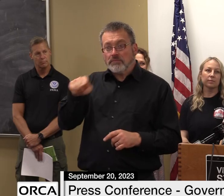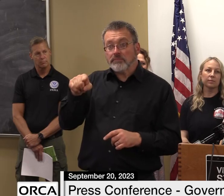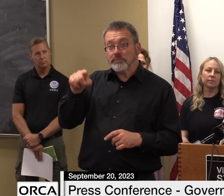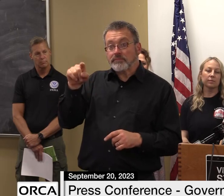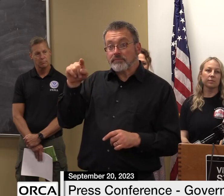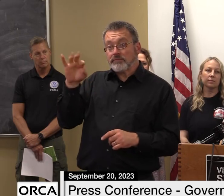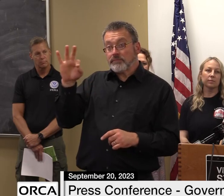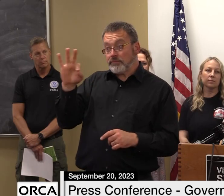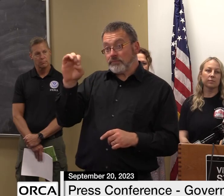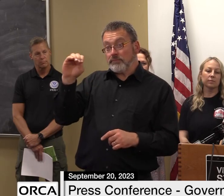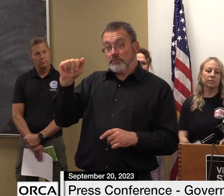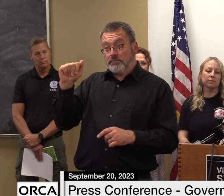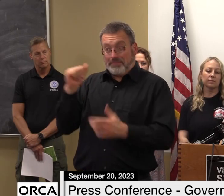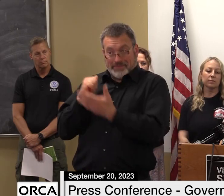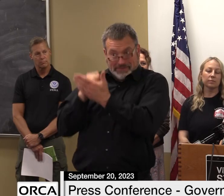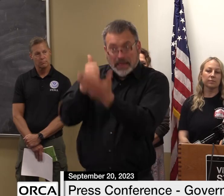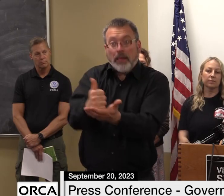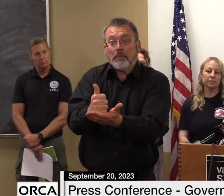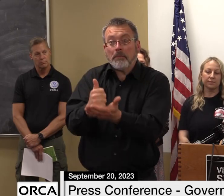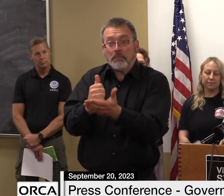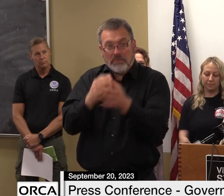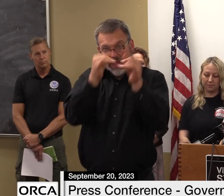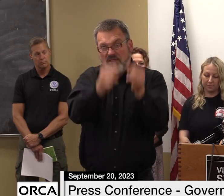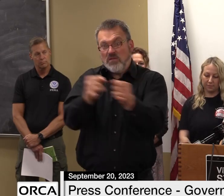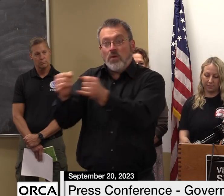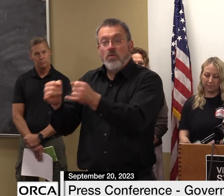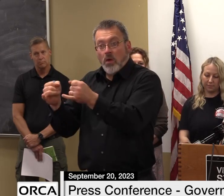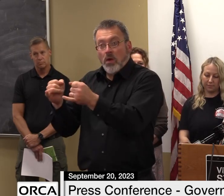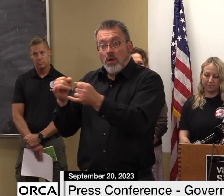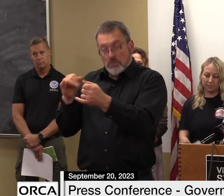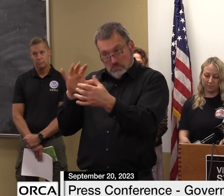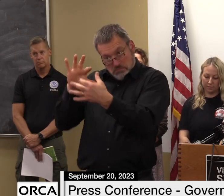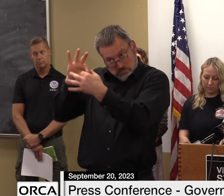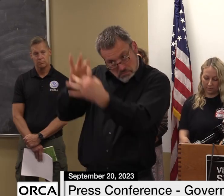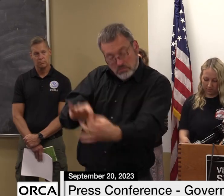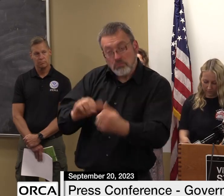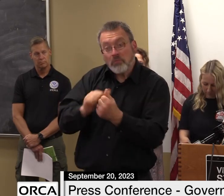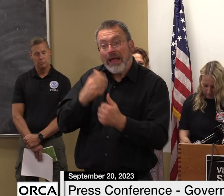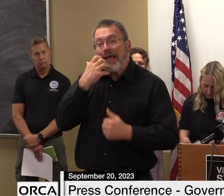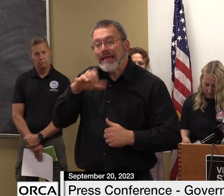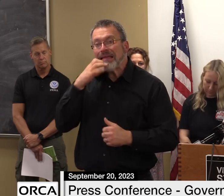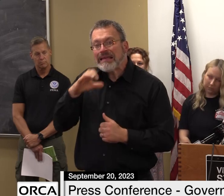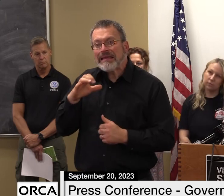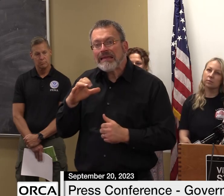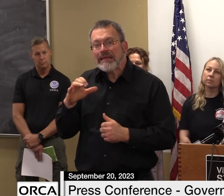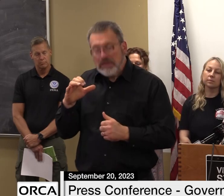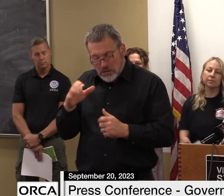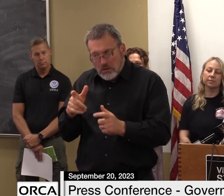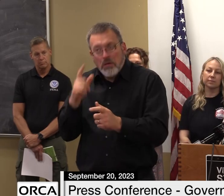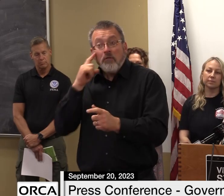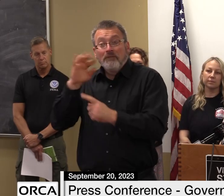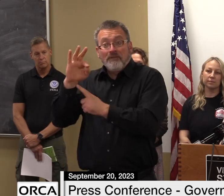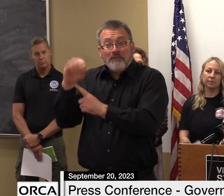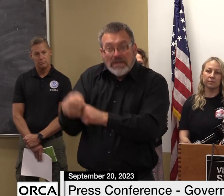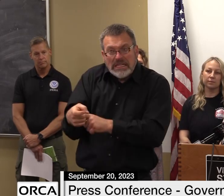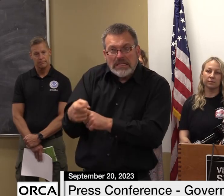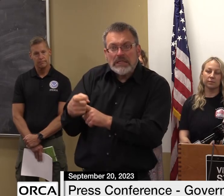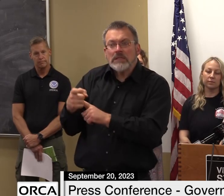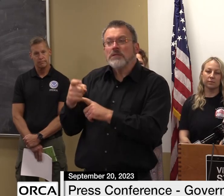home, and it involves your heating system or any other short-term repairs that could make it habitable before